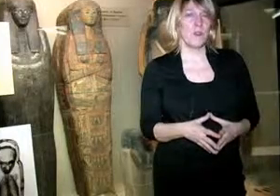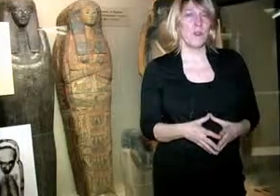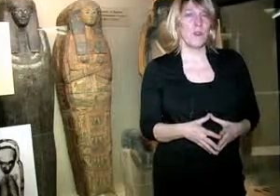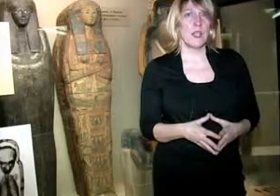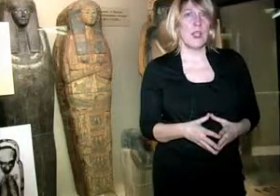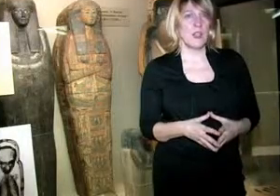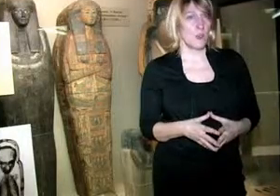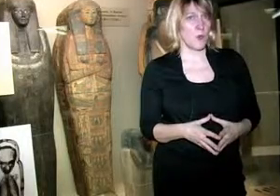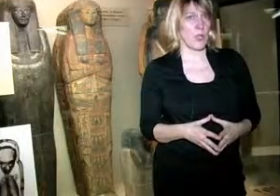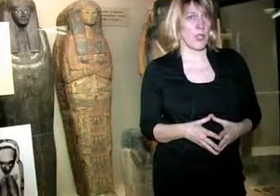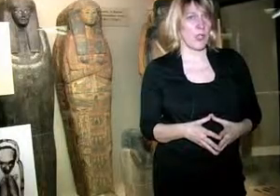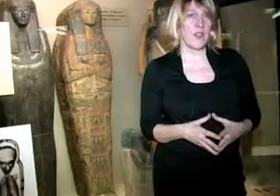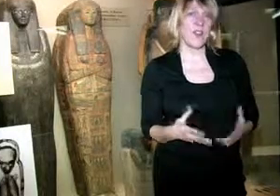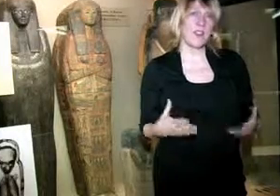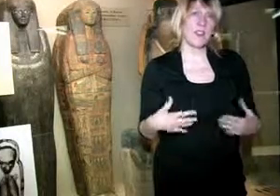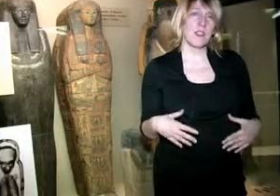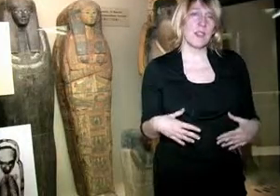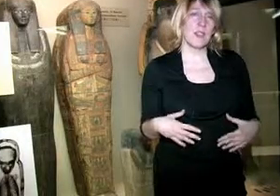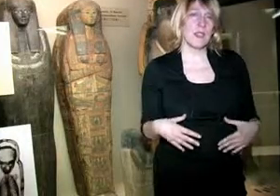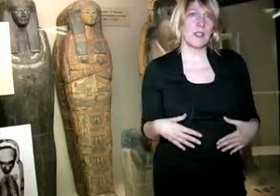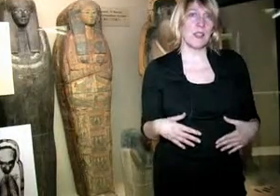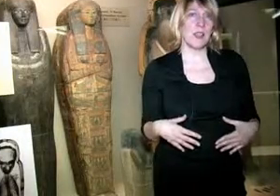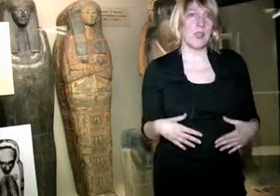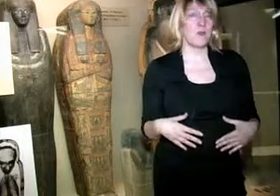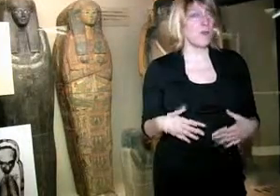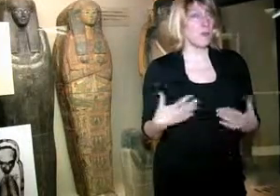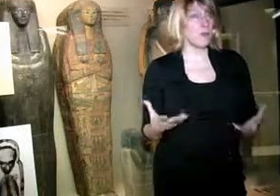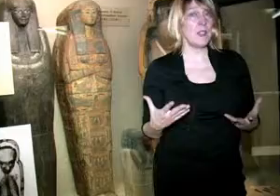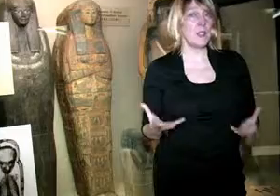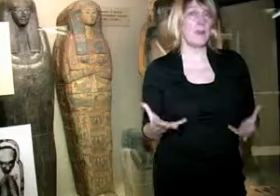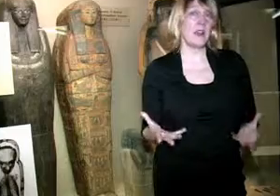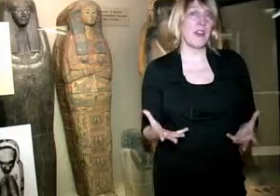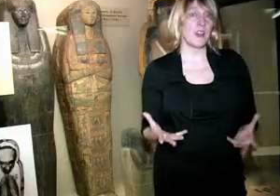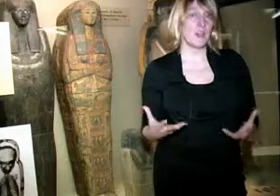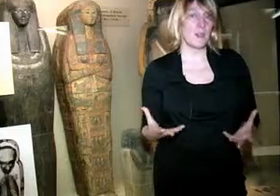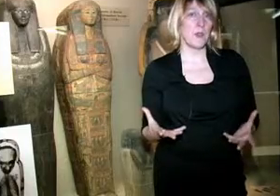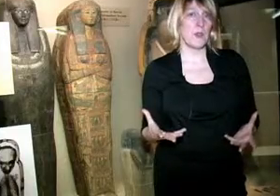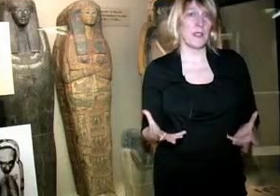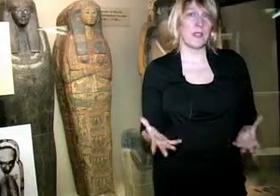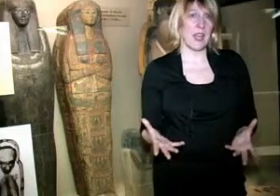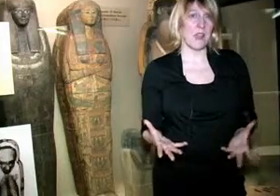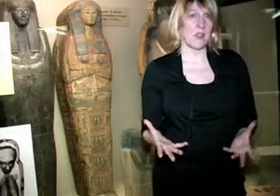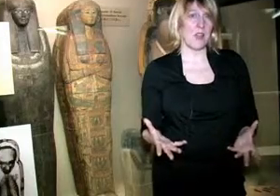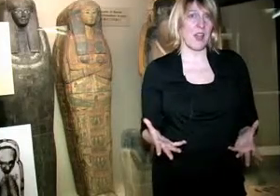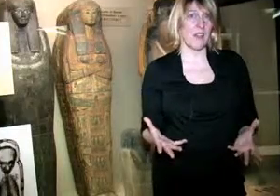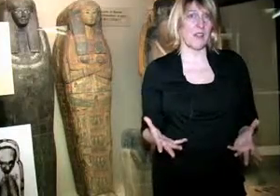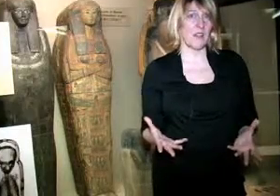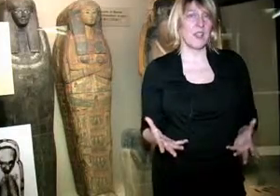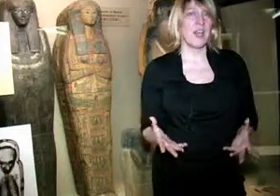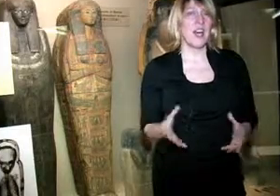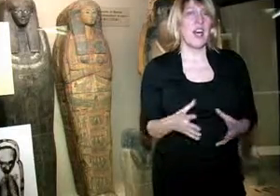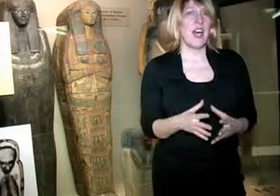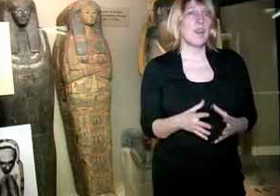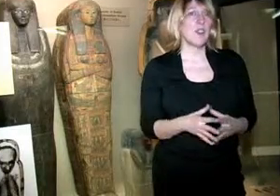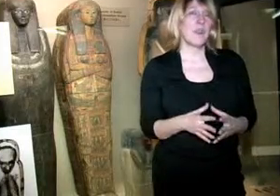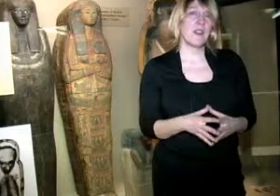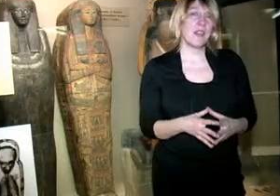food and drink, and the things that were needed in life would still be needed by that spirit in the afterlife. And so because of